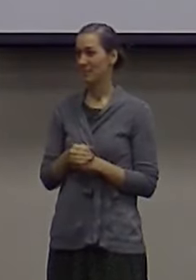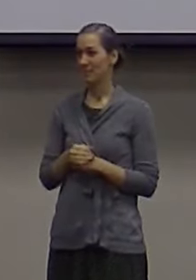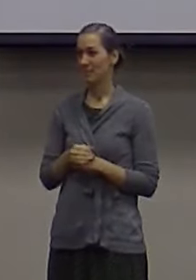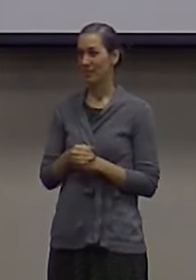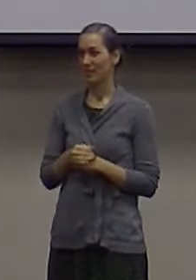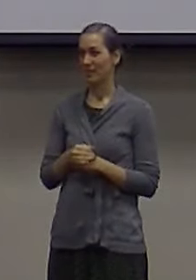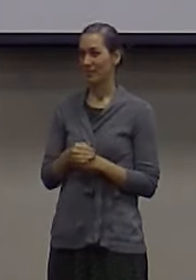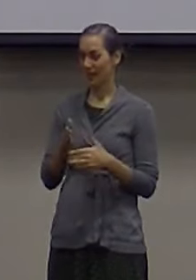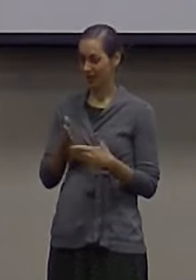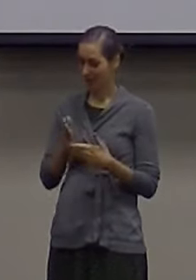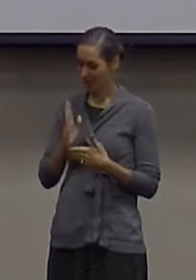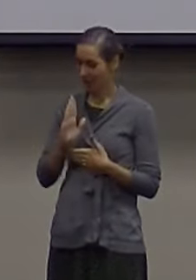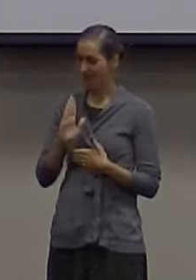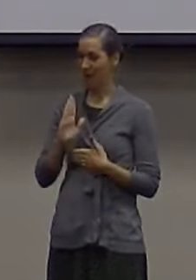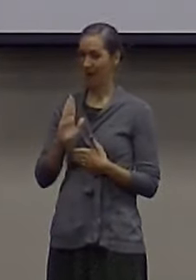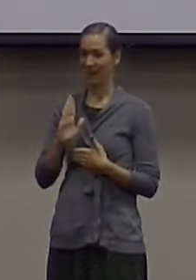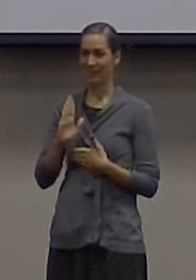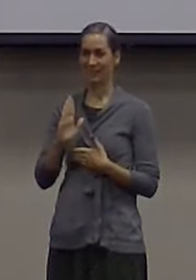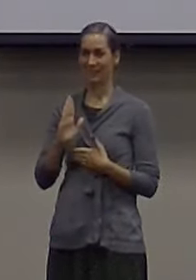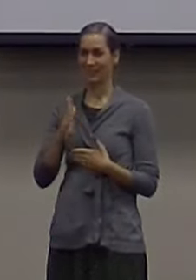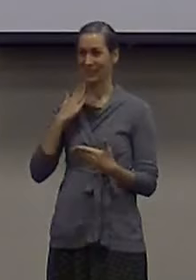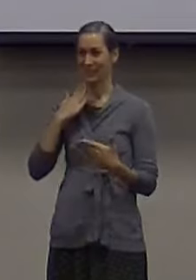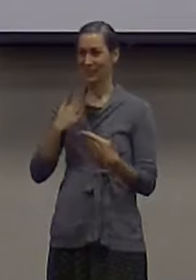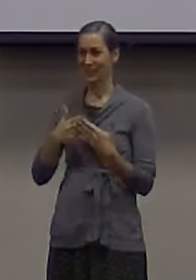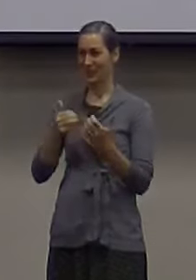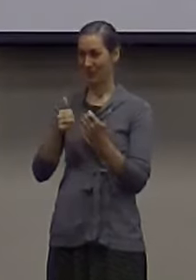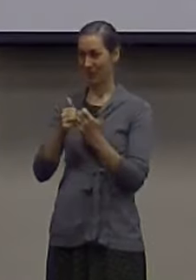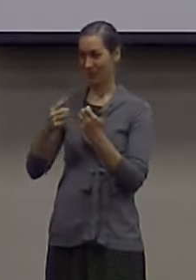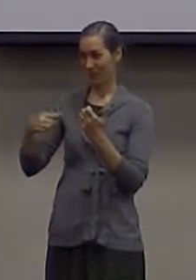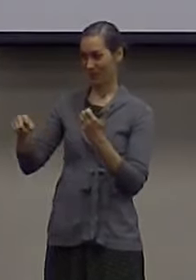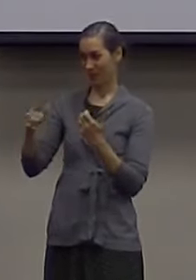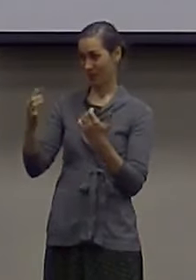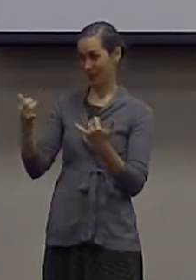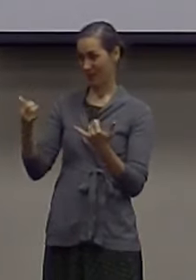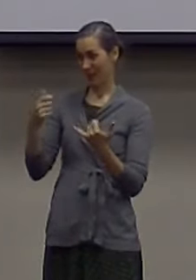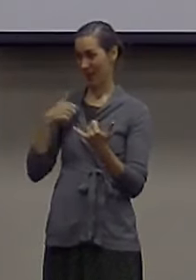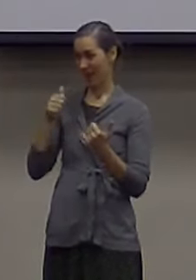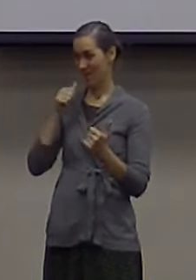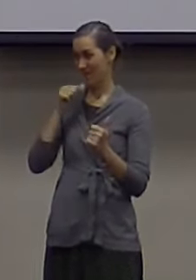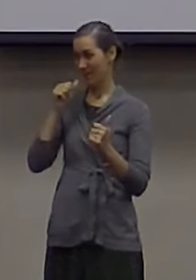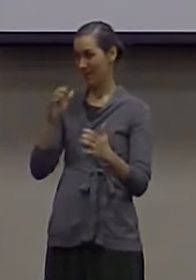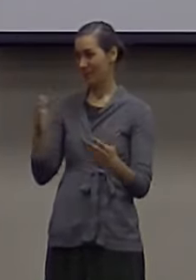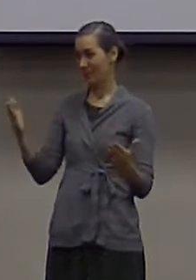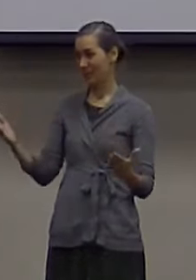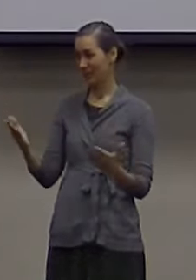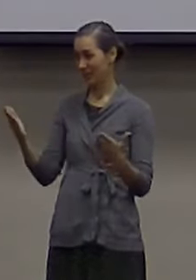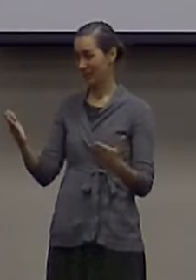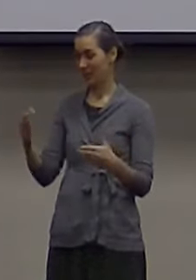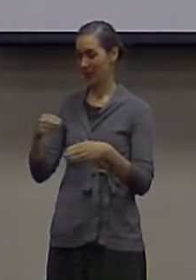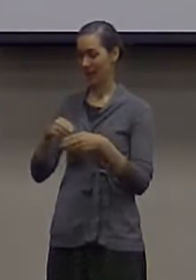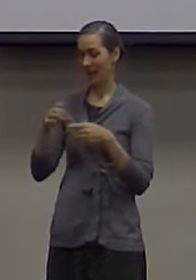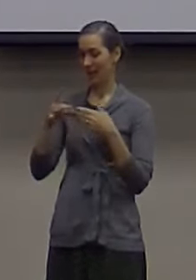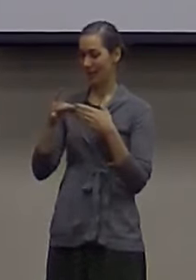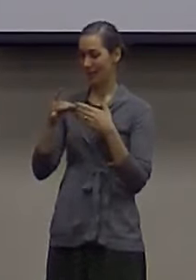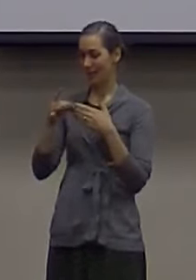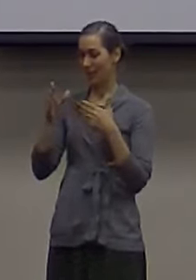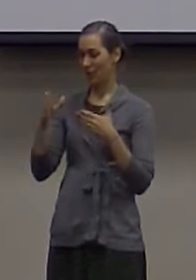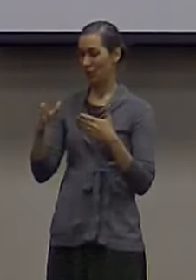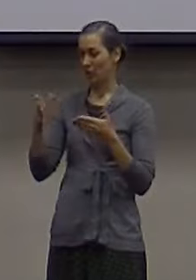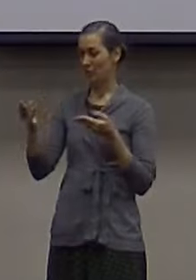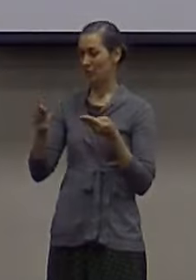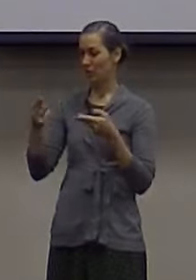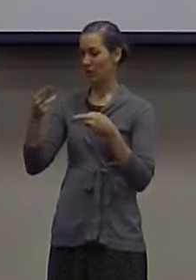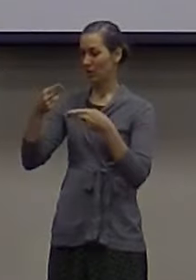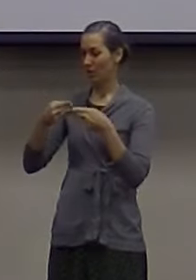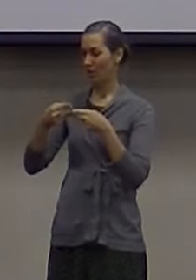All right. It's good to be with you today. I'm blessed to be here and lead a ministry called Disciple Trips. And normally when I